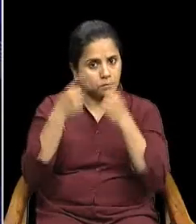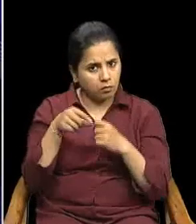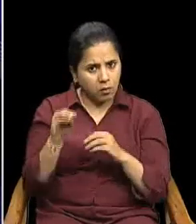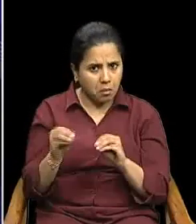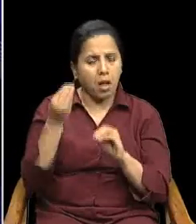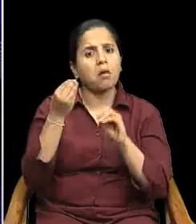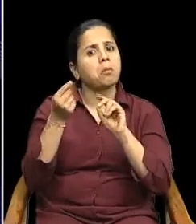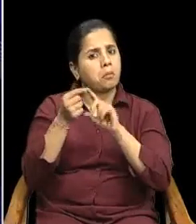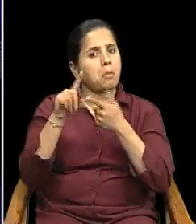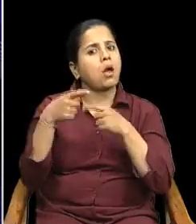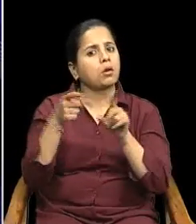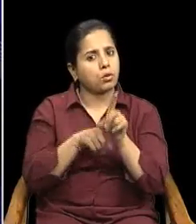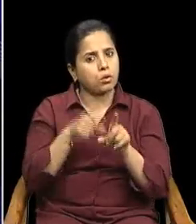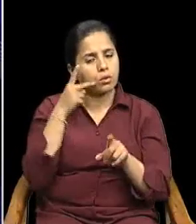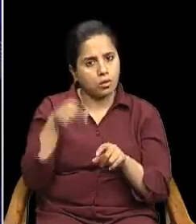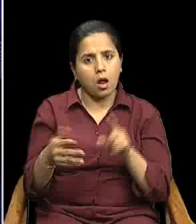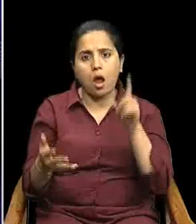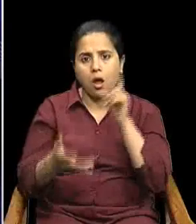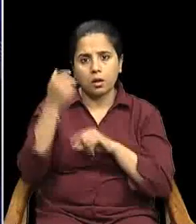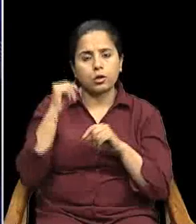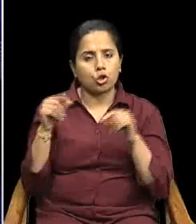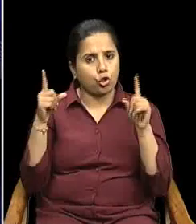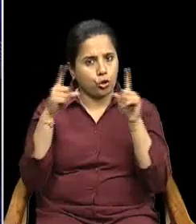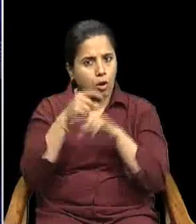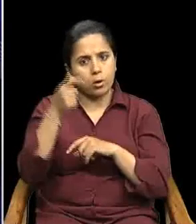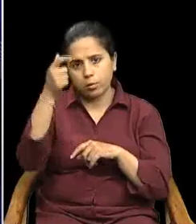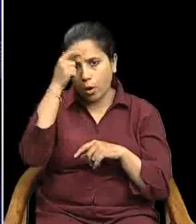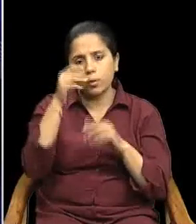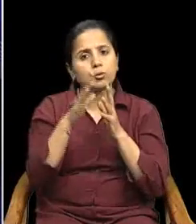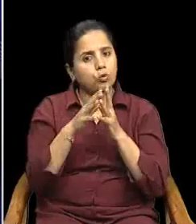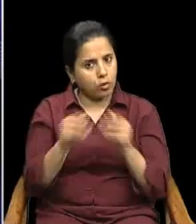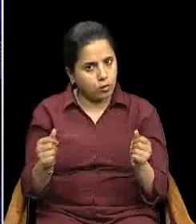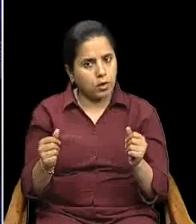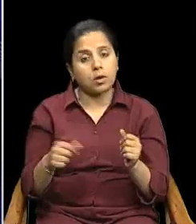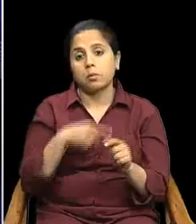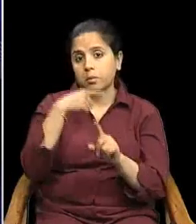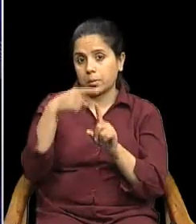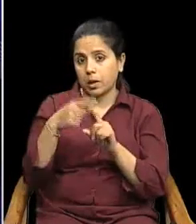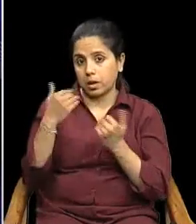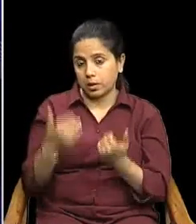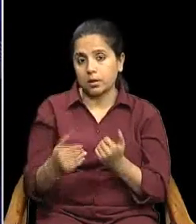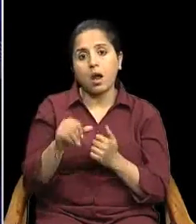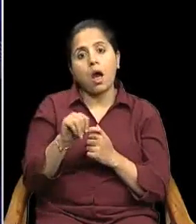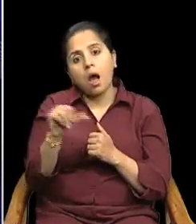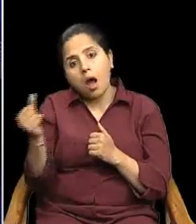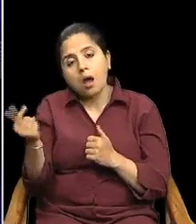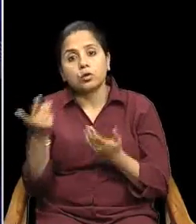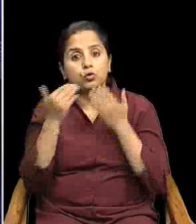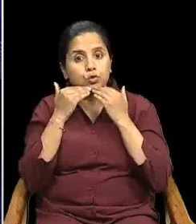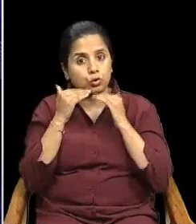pedagogy as far as attaining the complex problem solving and the otherwise